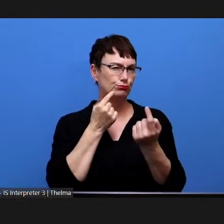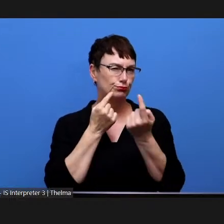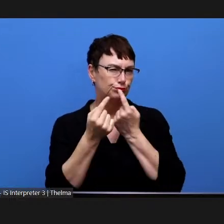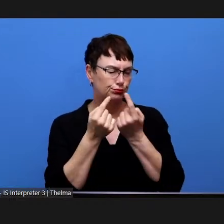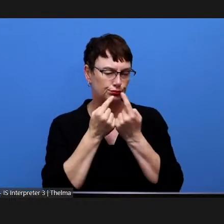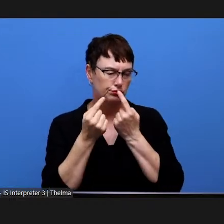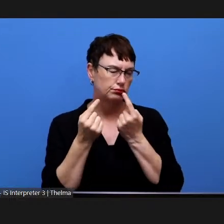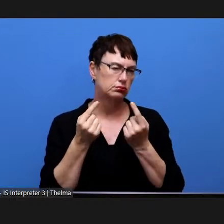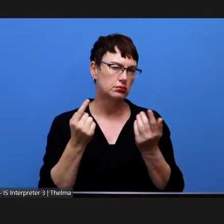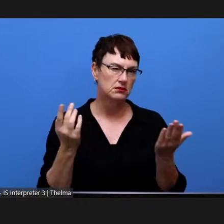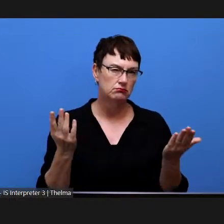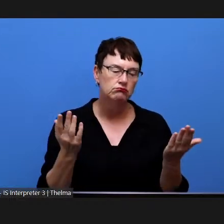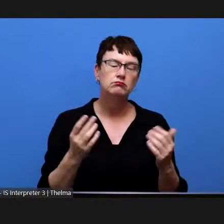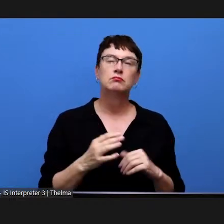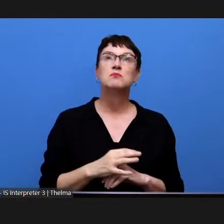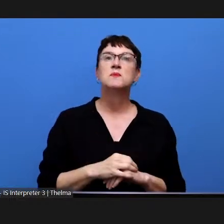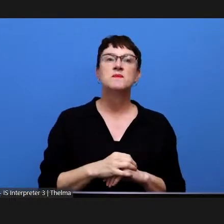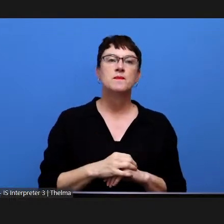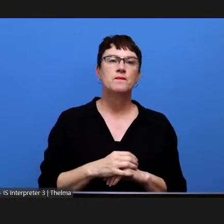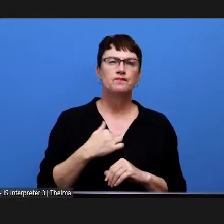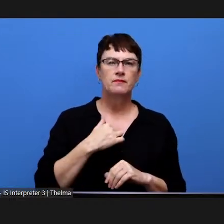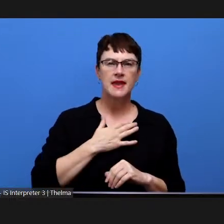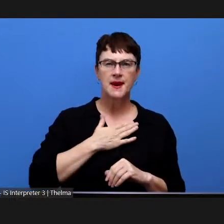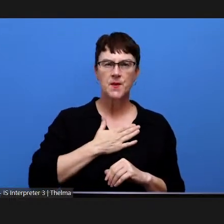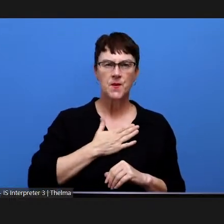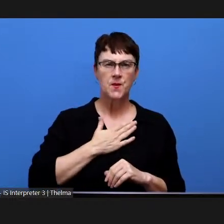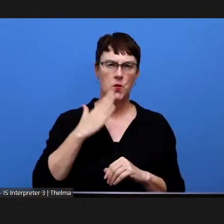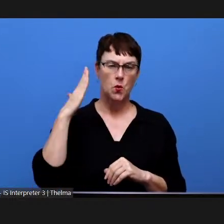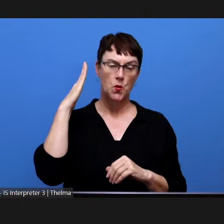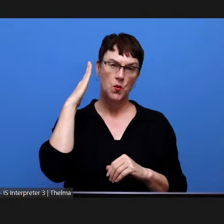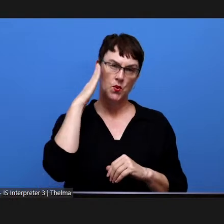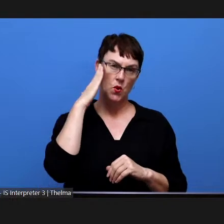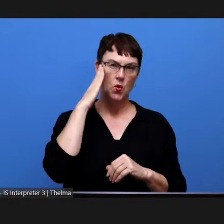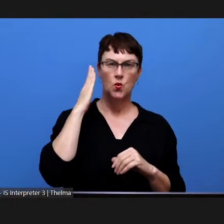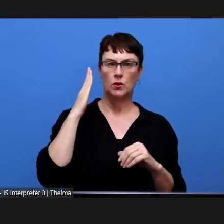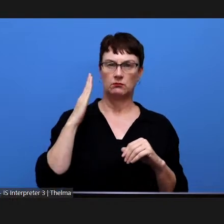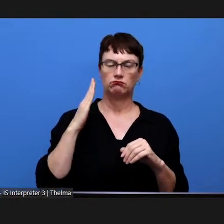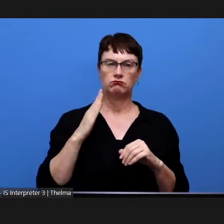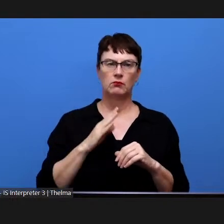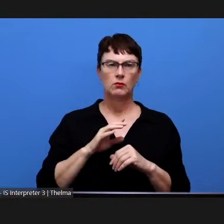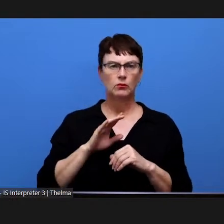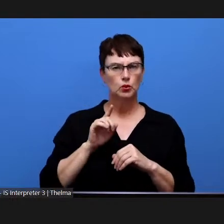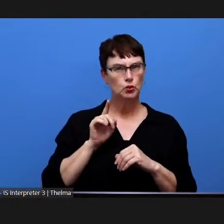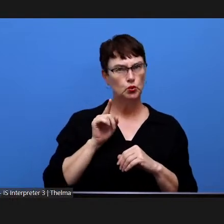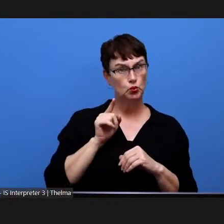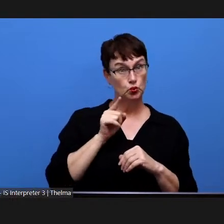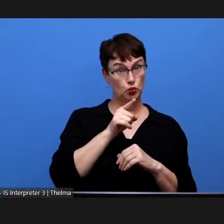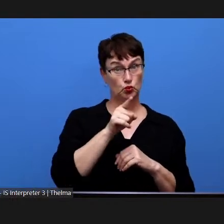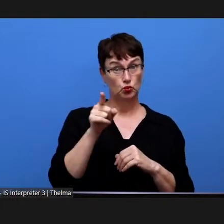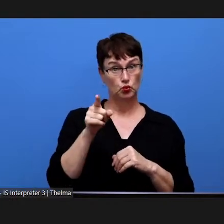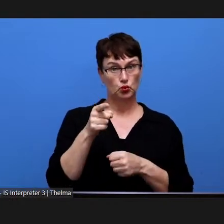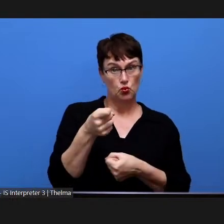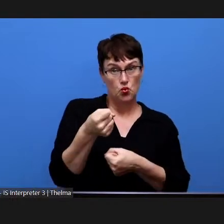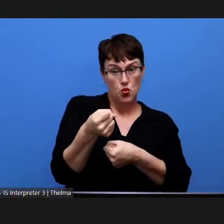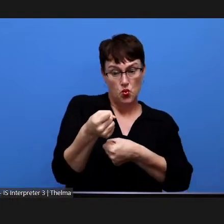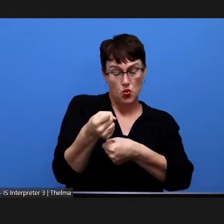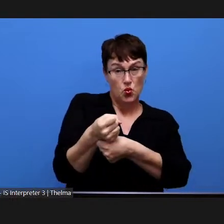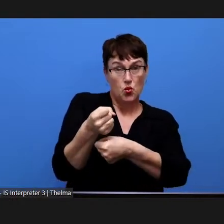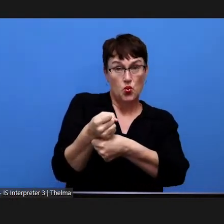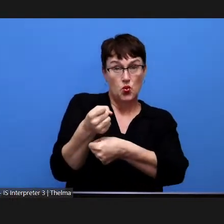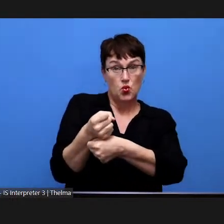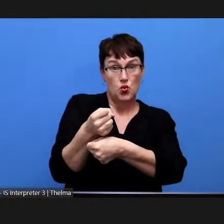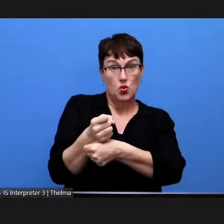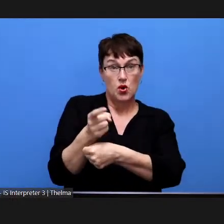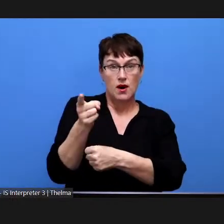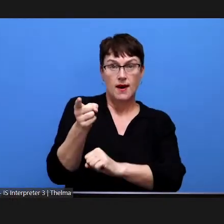to improve the evidence base to better inform policies and better monitor the two agenda? Esther, you have 5 minutes to convince